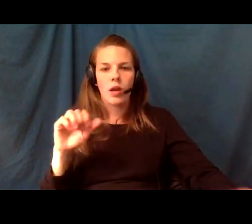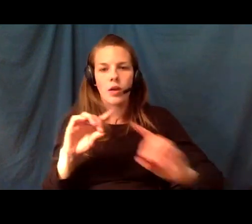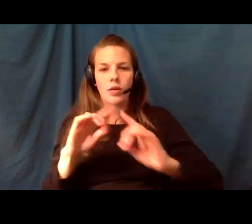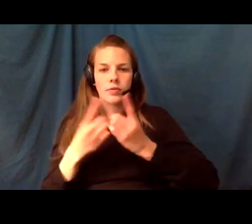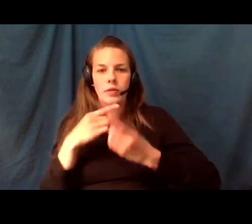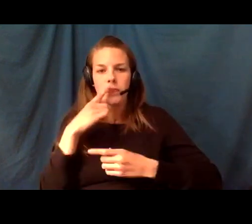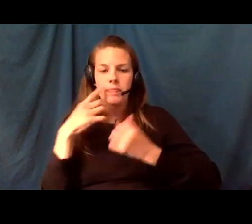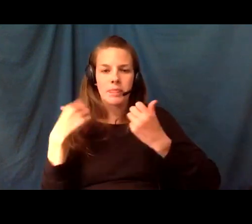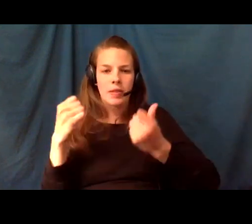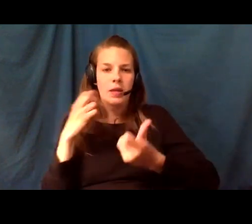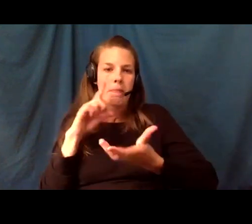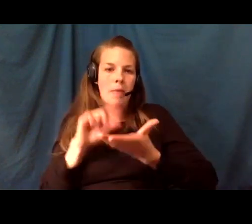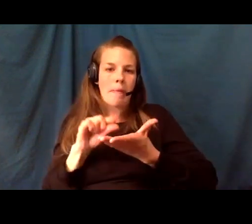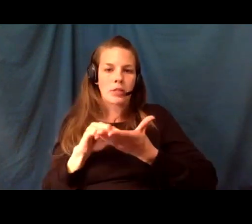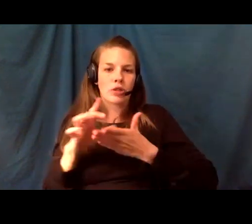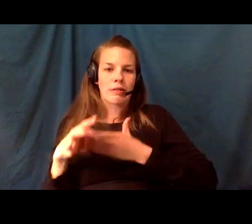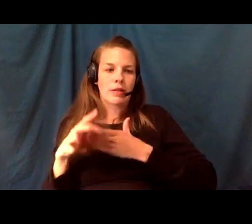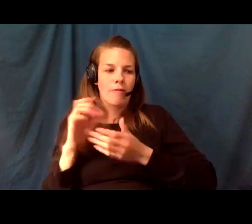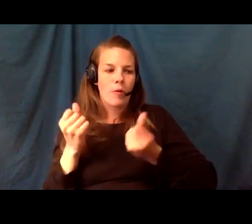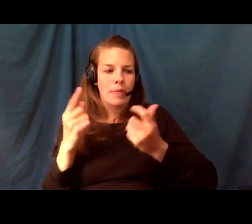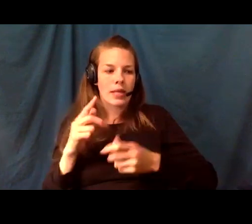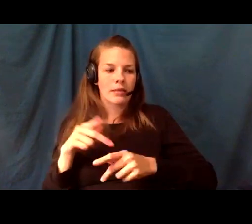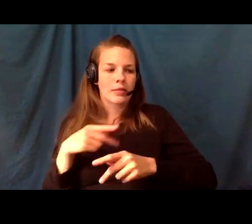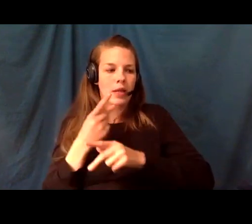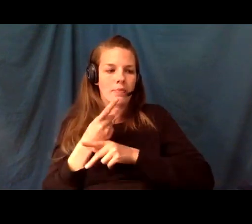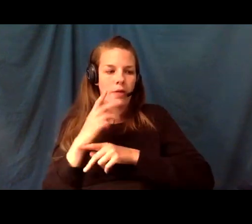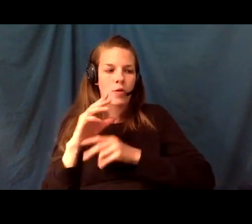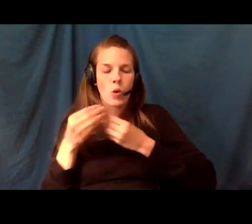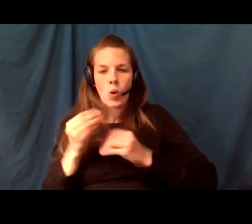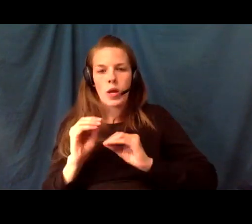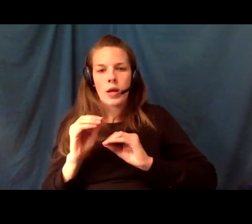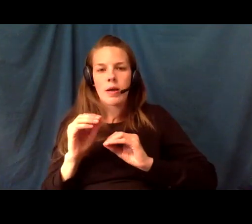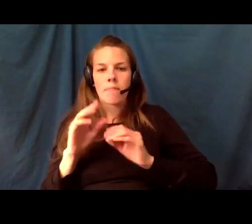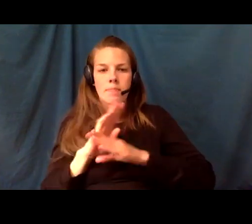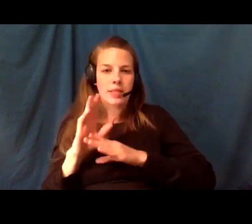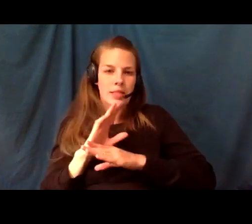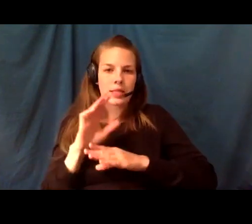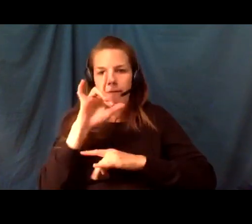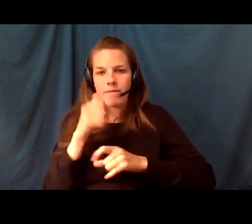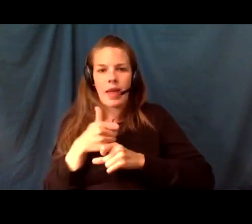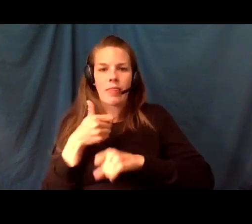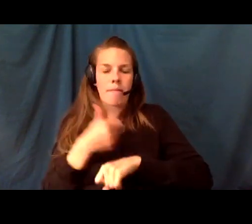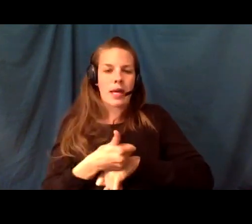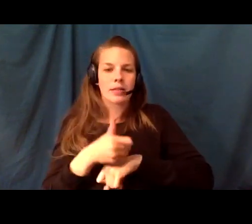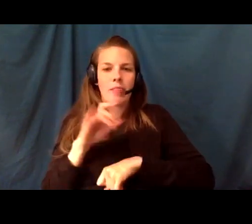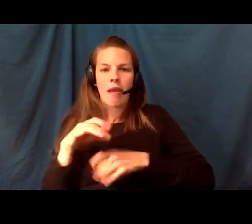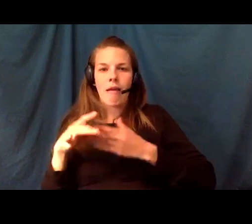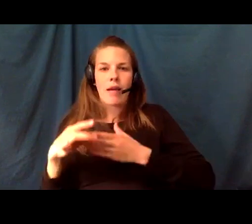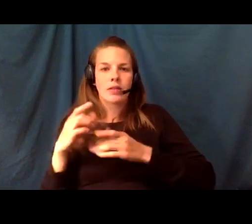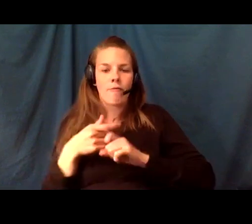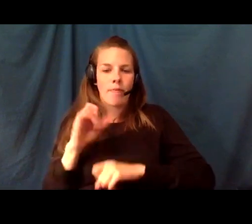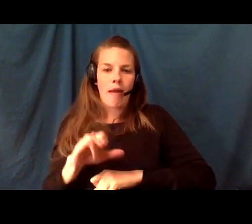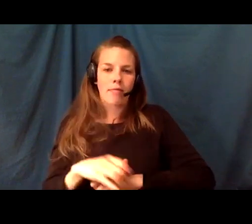guidance for many types of organizations, businesses, faith-based organizations. That's where the guidance comes from.